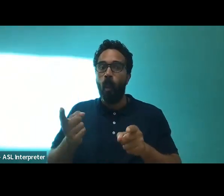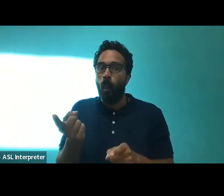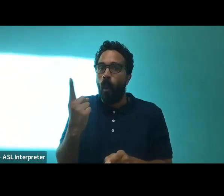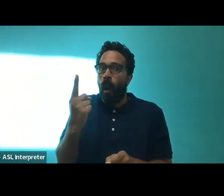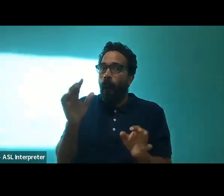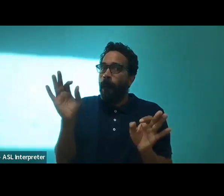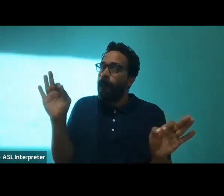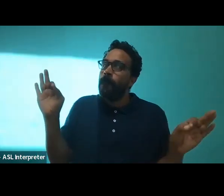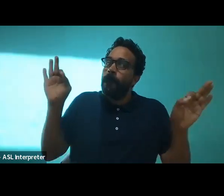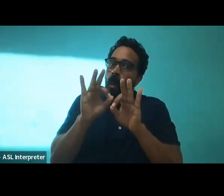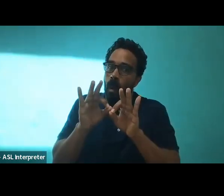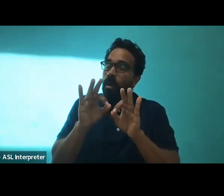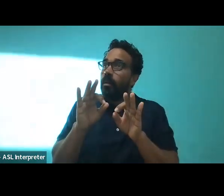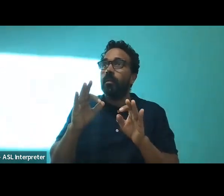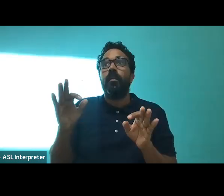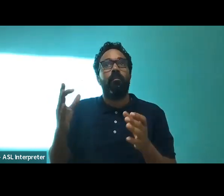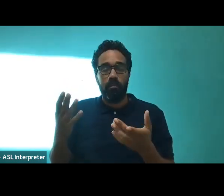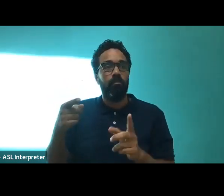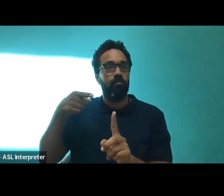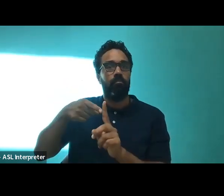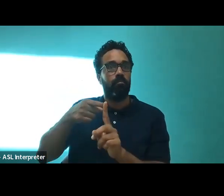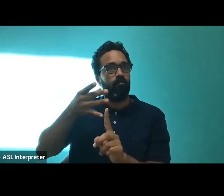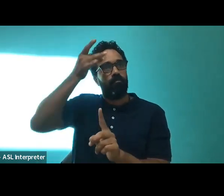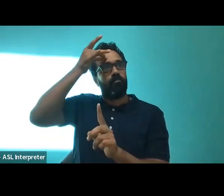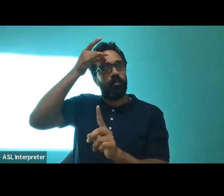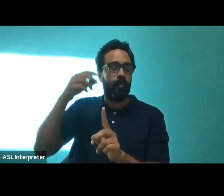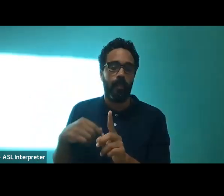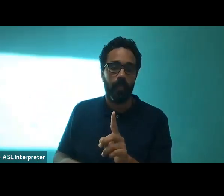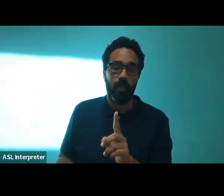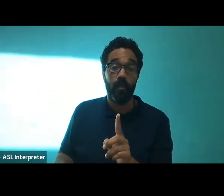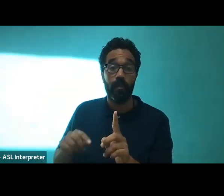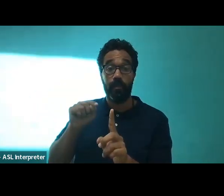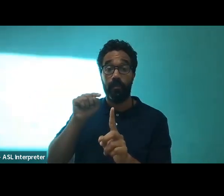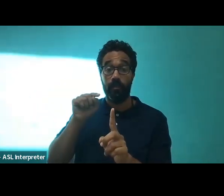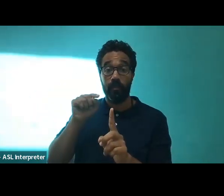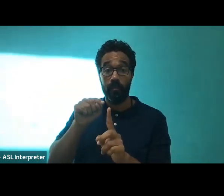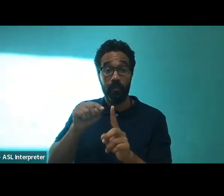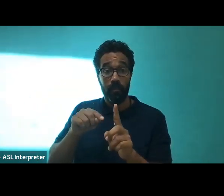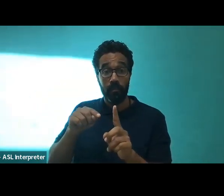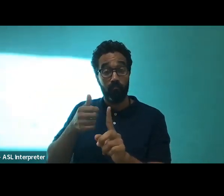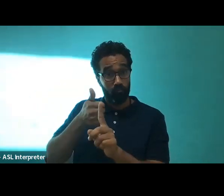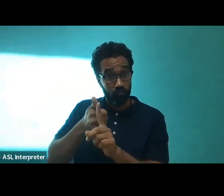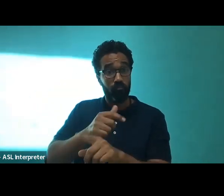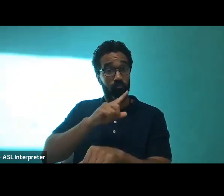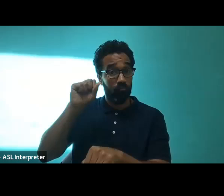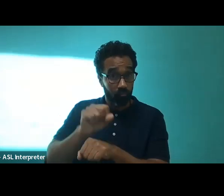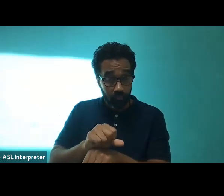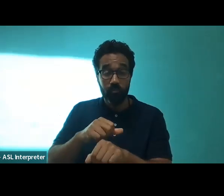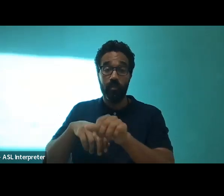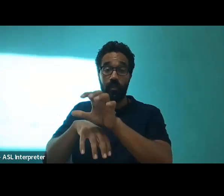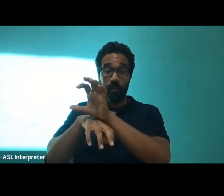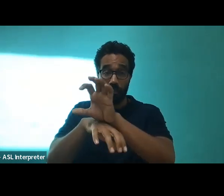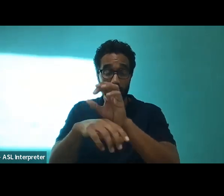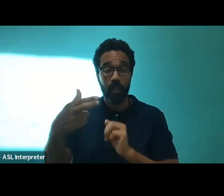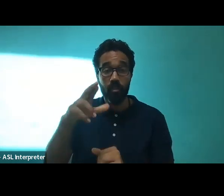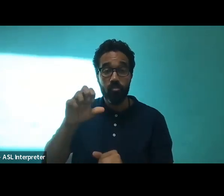But the most noteworthy thing to me was that they were a grassroots organization that had already